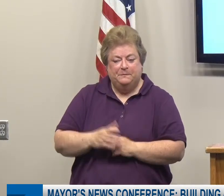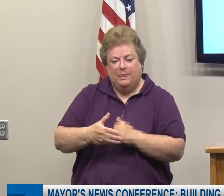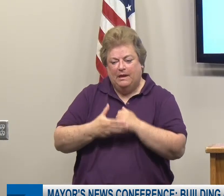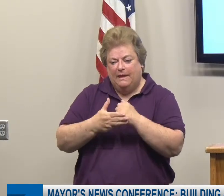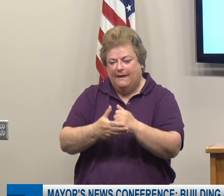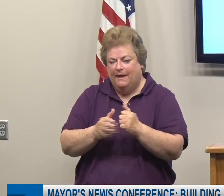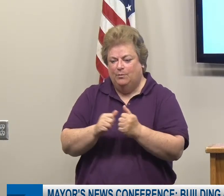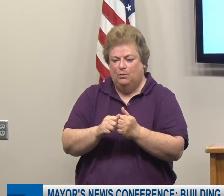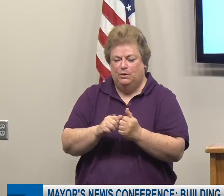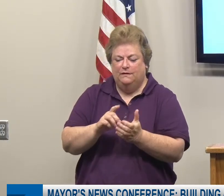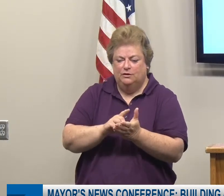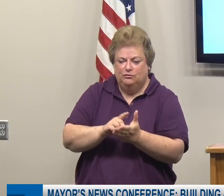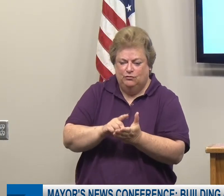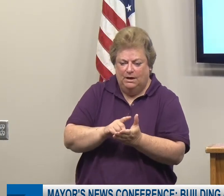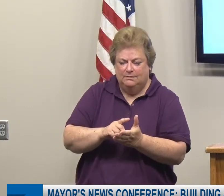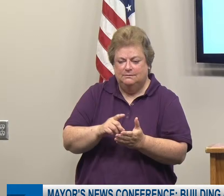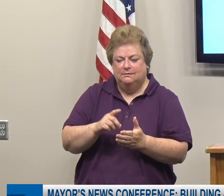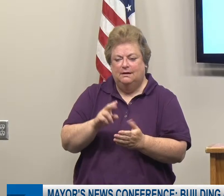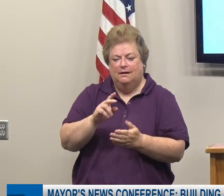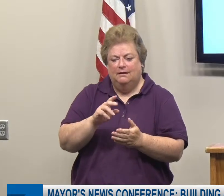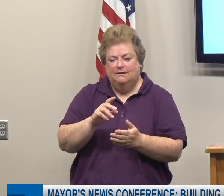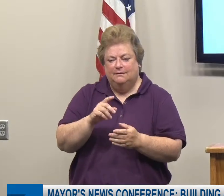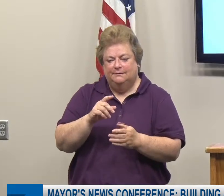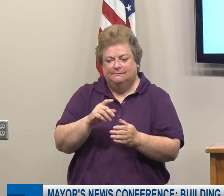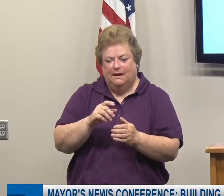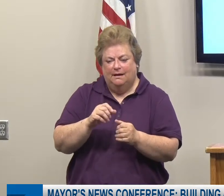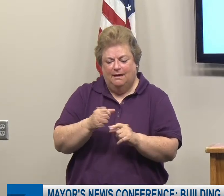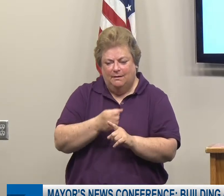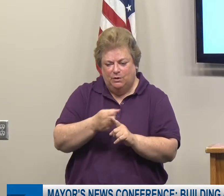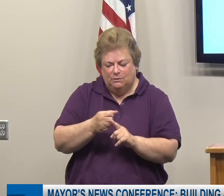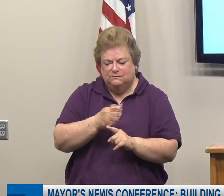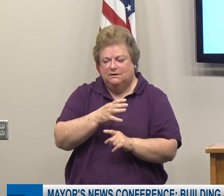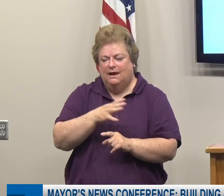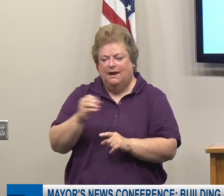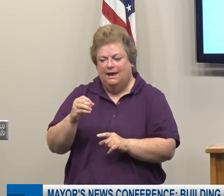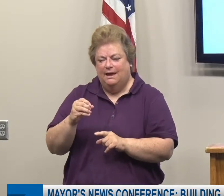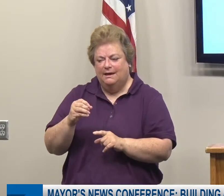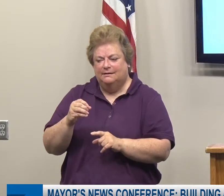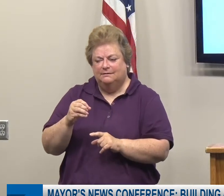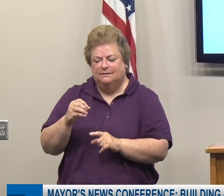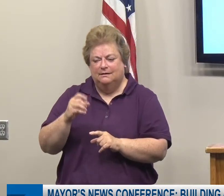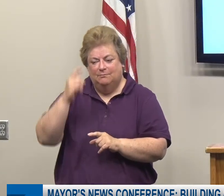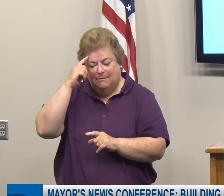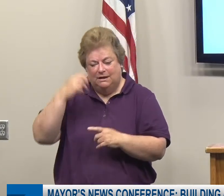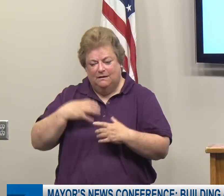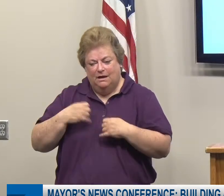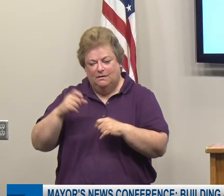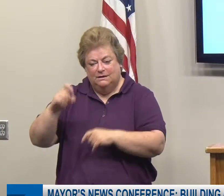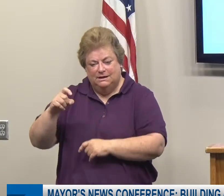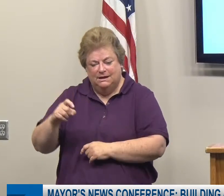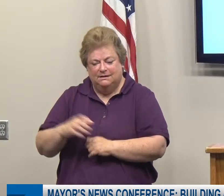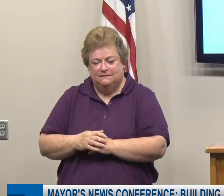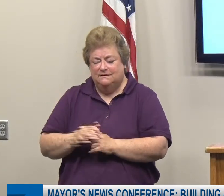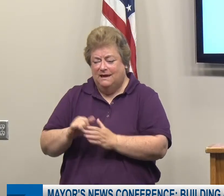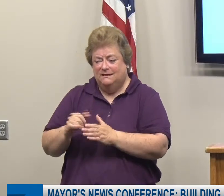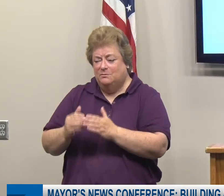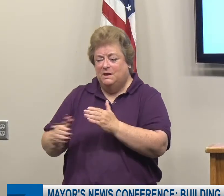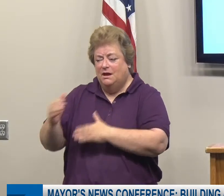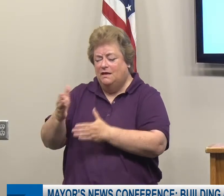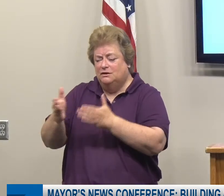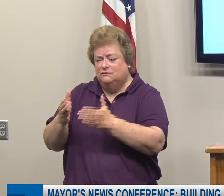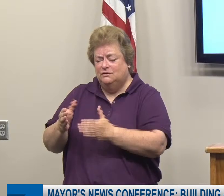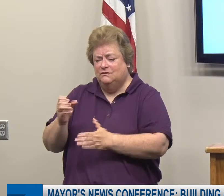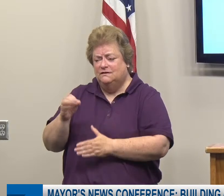example, substance abuse and mental health issues, thereby reducing the need for more traditional involvement by our officers. The Chief will